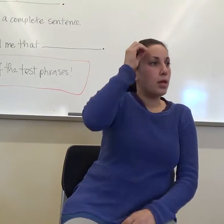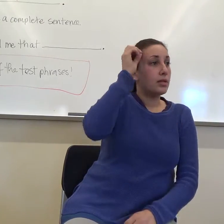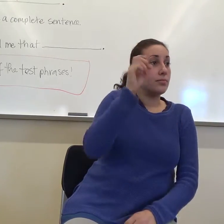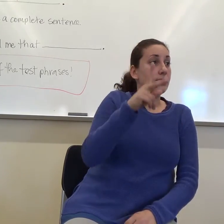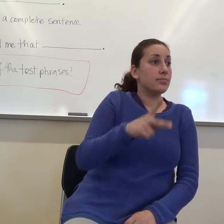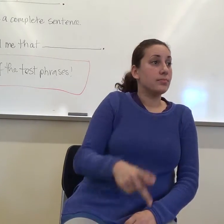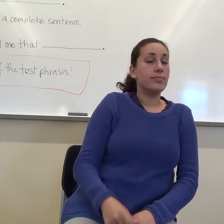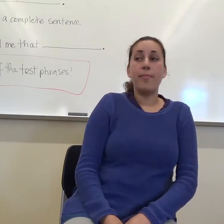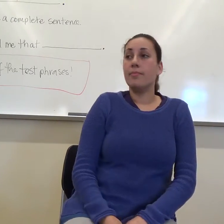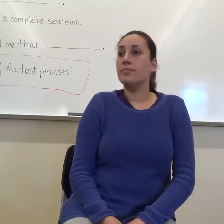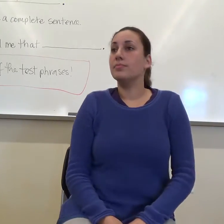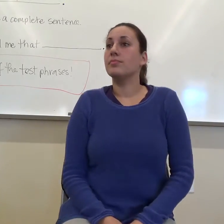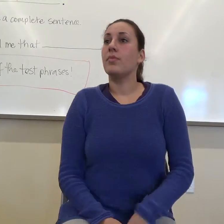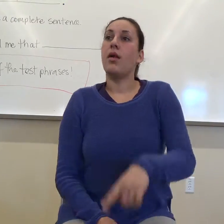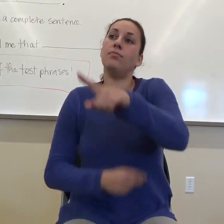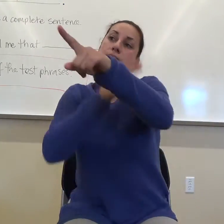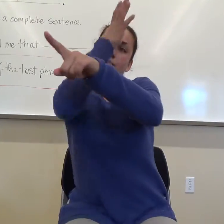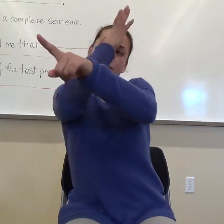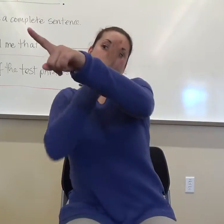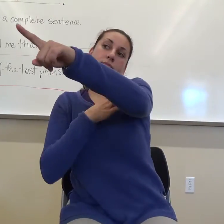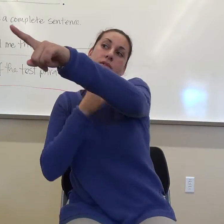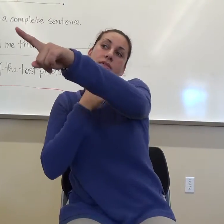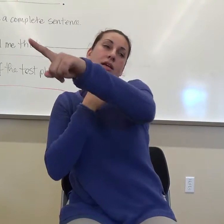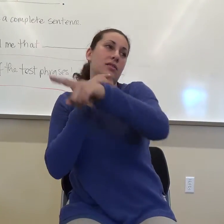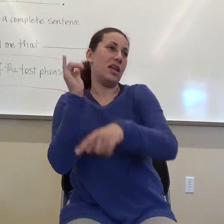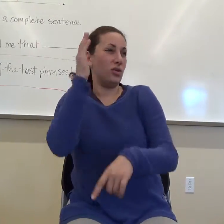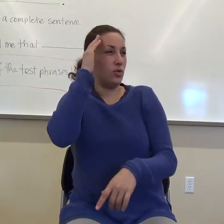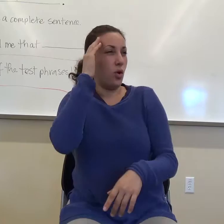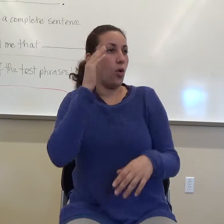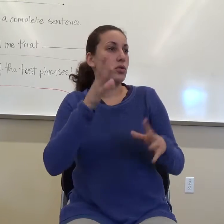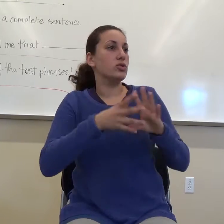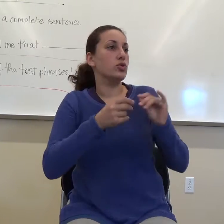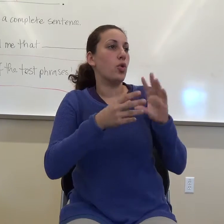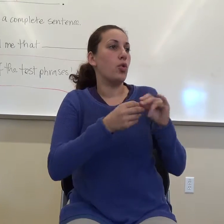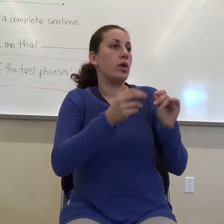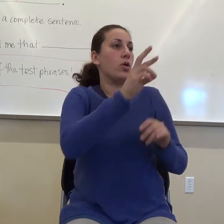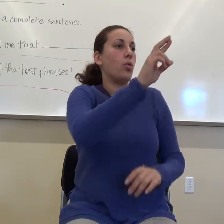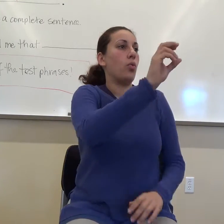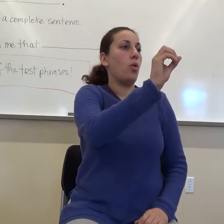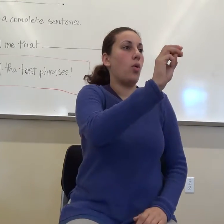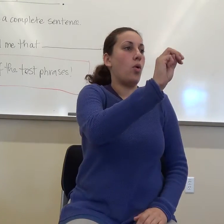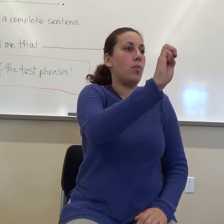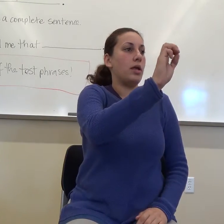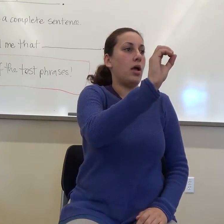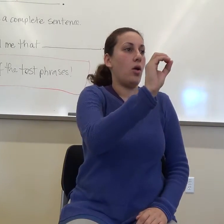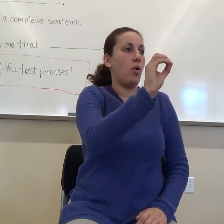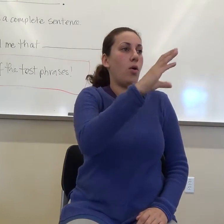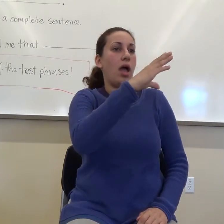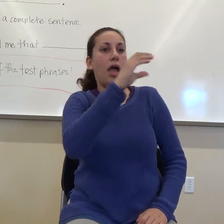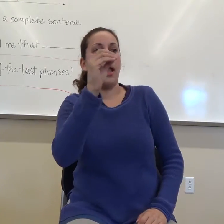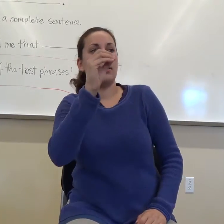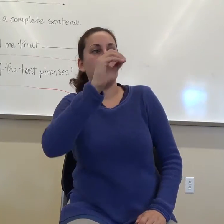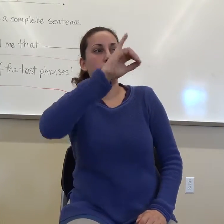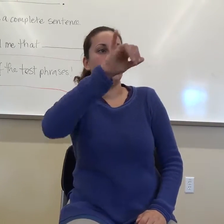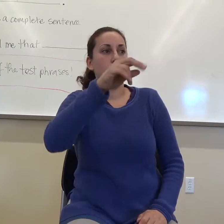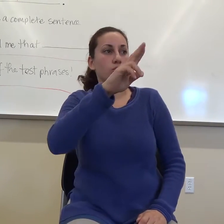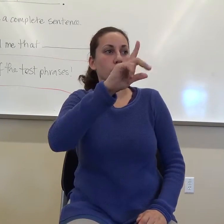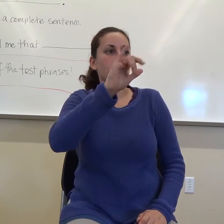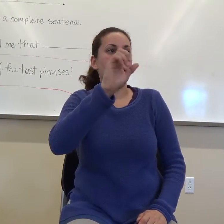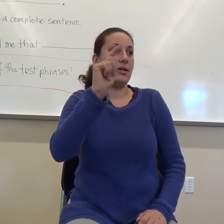one thing we can compare to that is Romeo and Juliet. Yes, Romeo and Juliet, that's another one that comes across, that story